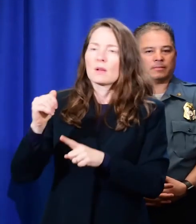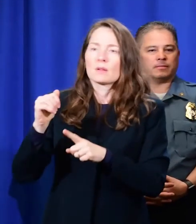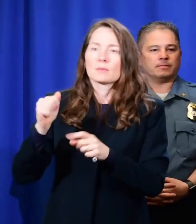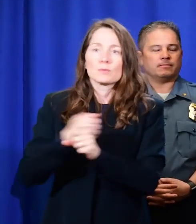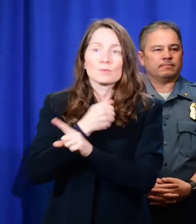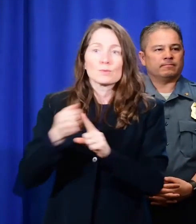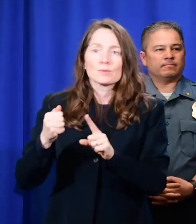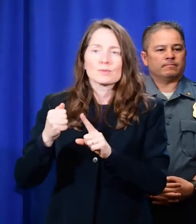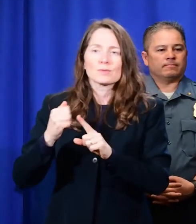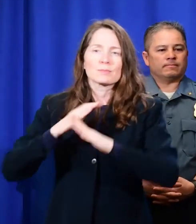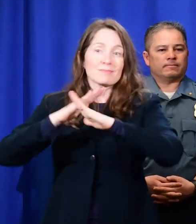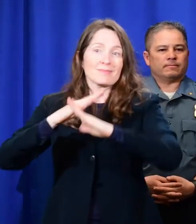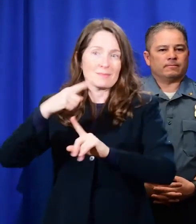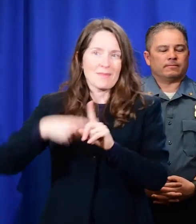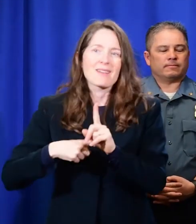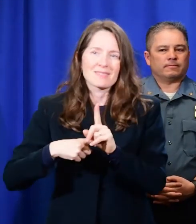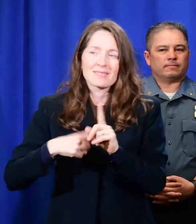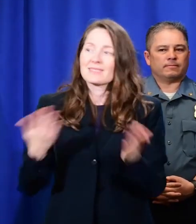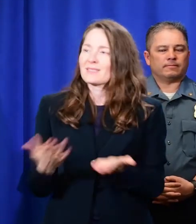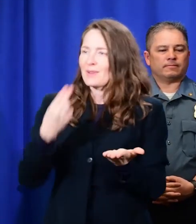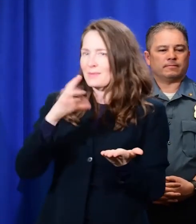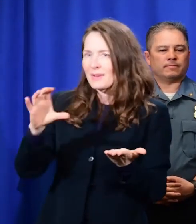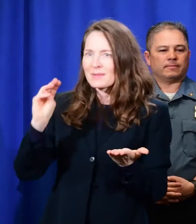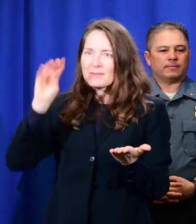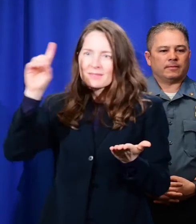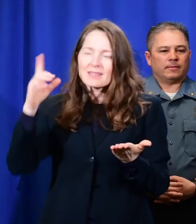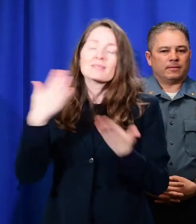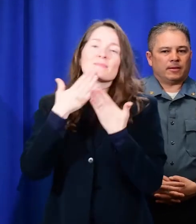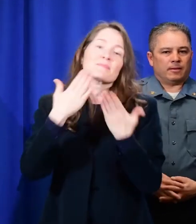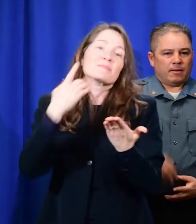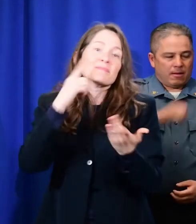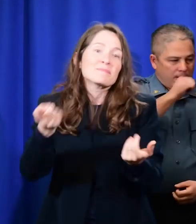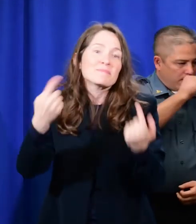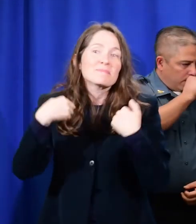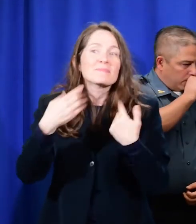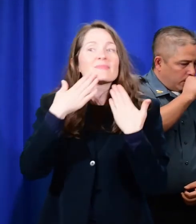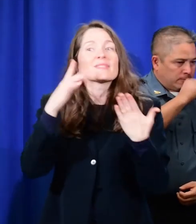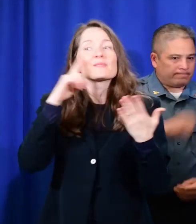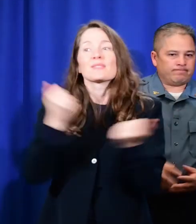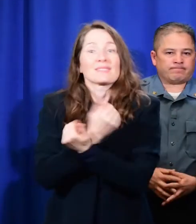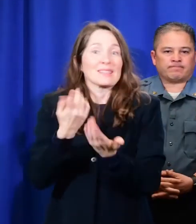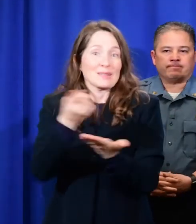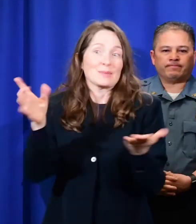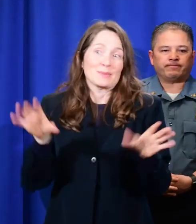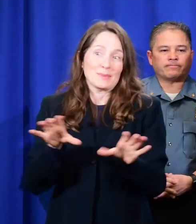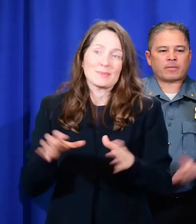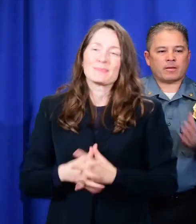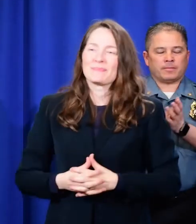County, Maryland. Thank you so much for being here, and thank you so much for all that you do.